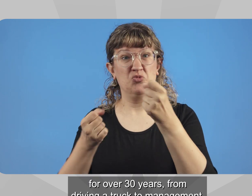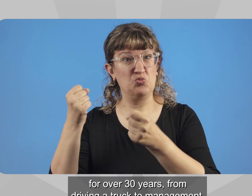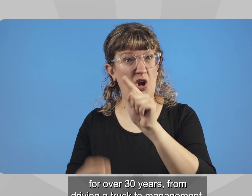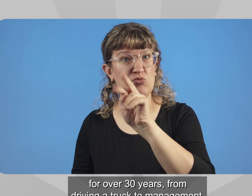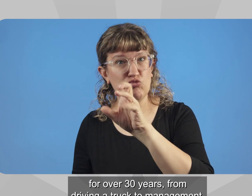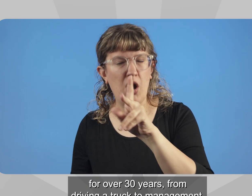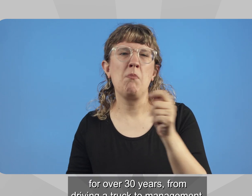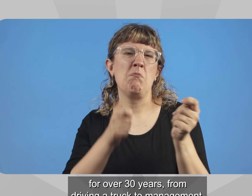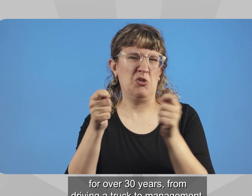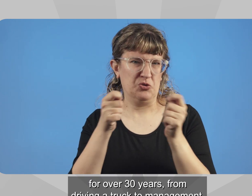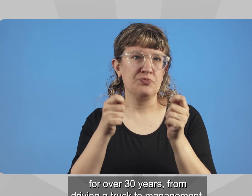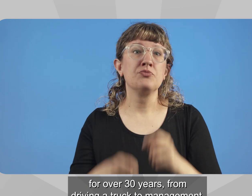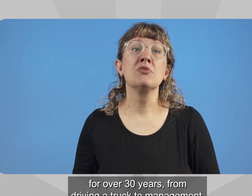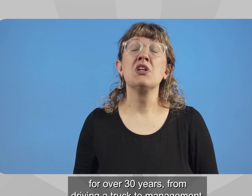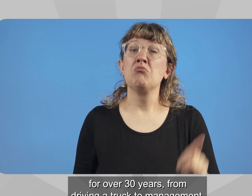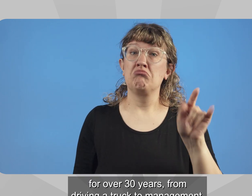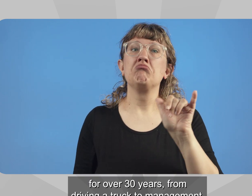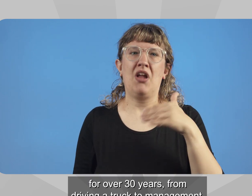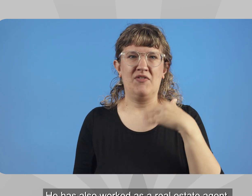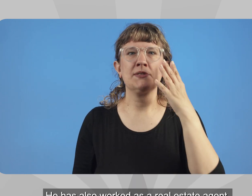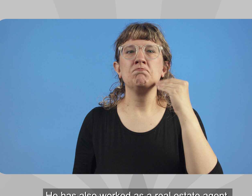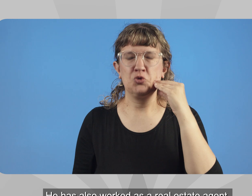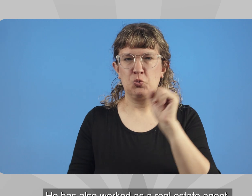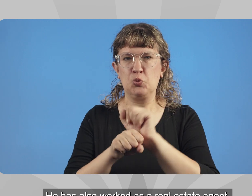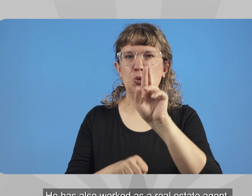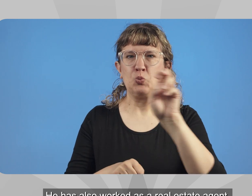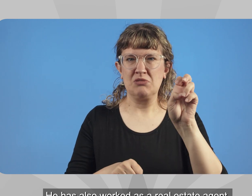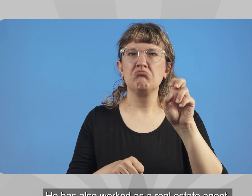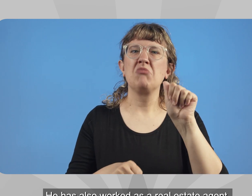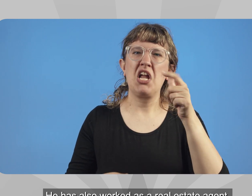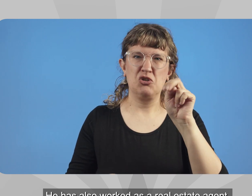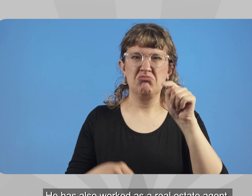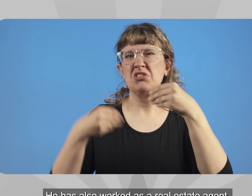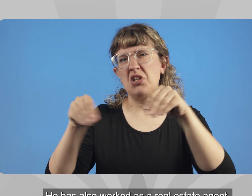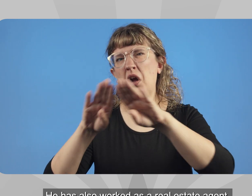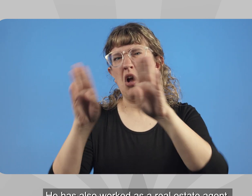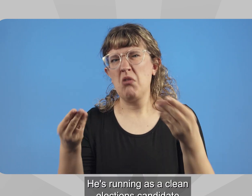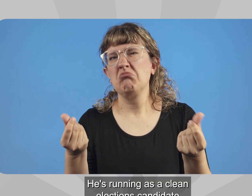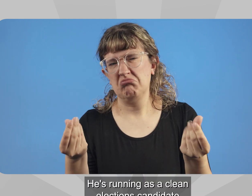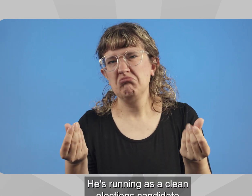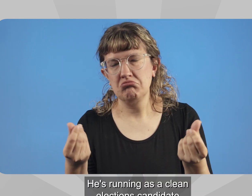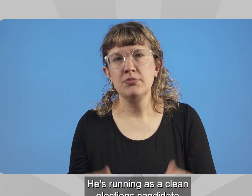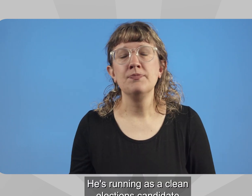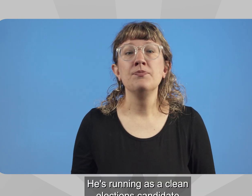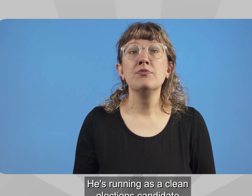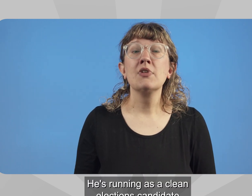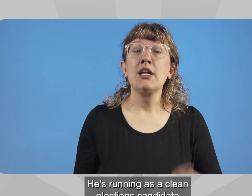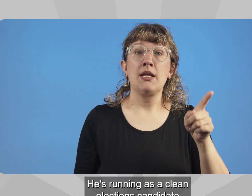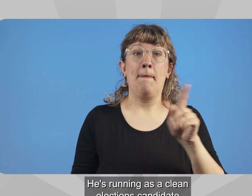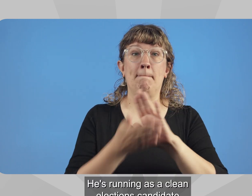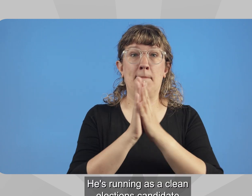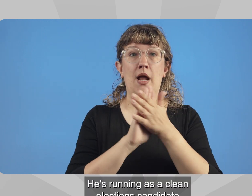industry for over 30 years, from driving a truck to management. He has also worked as a real estate agent.